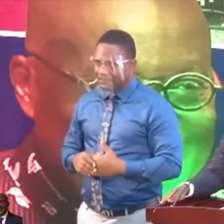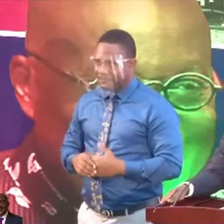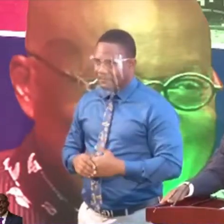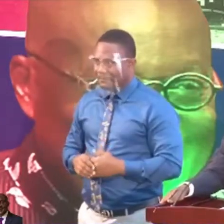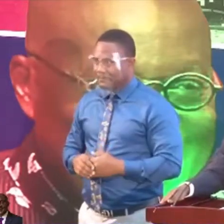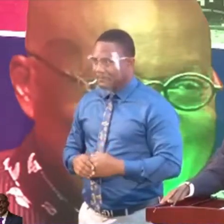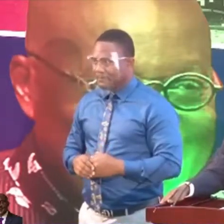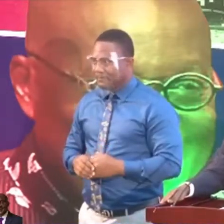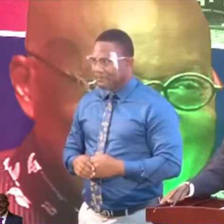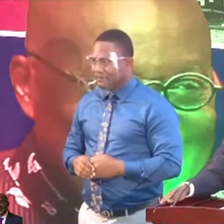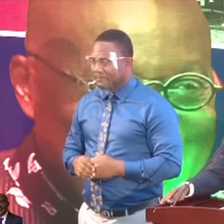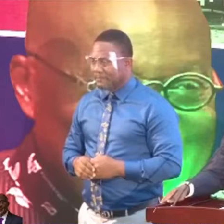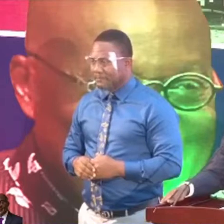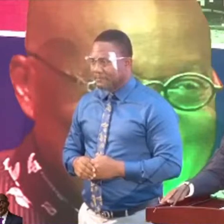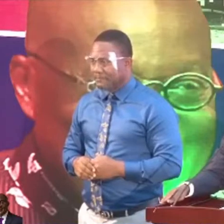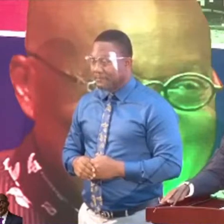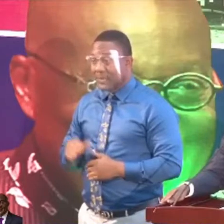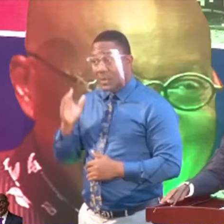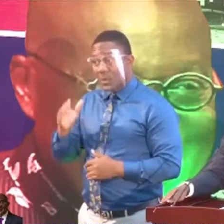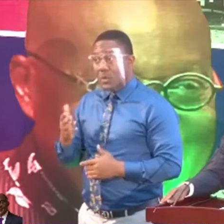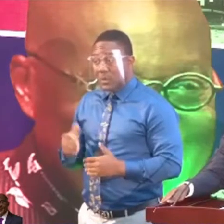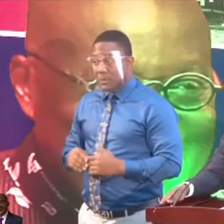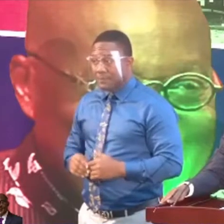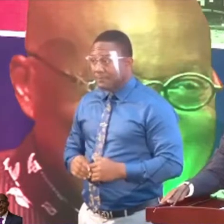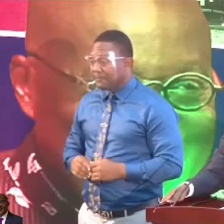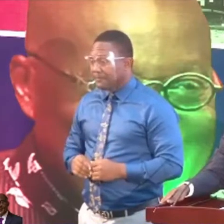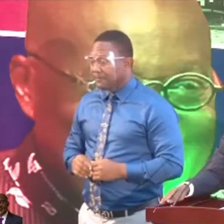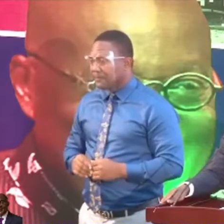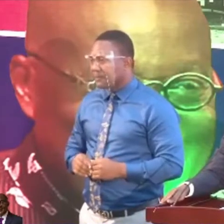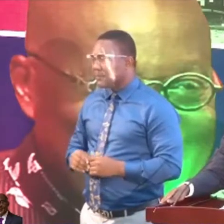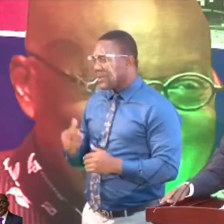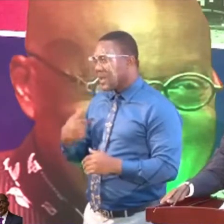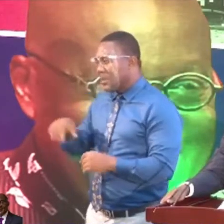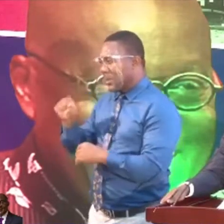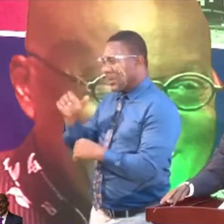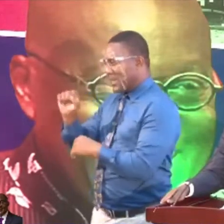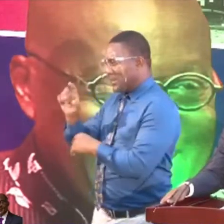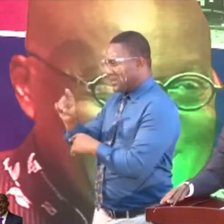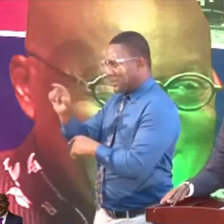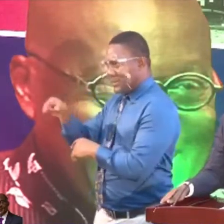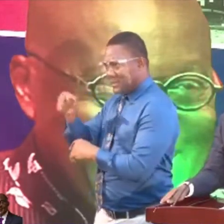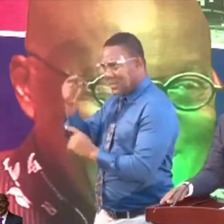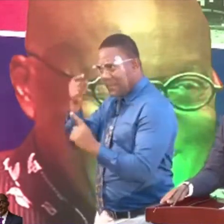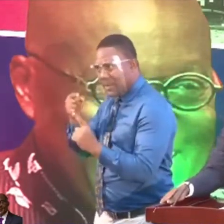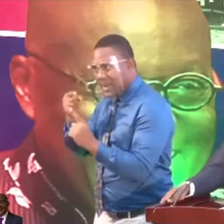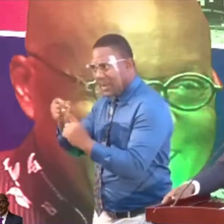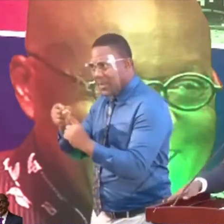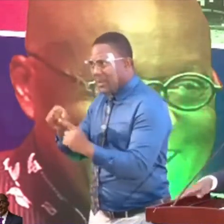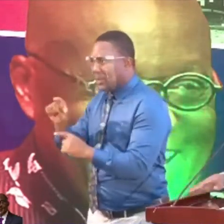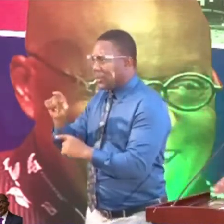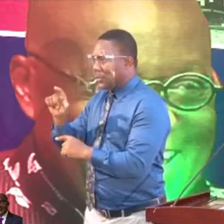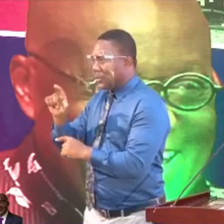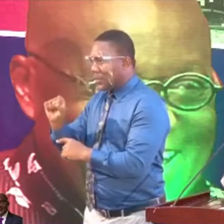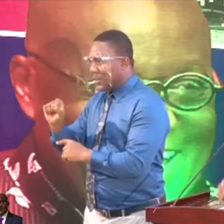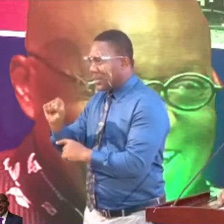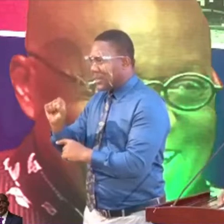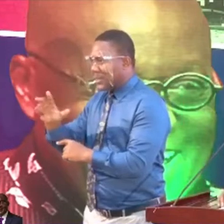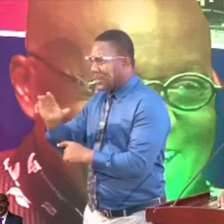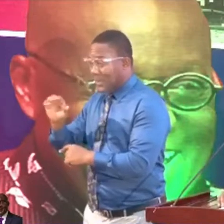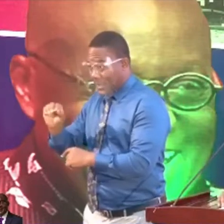us in pole position to meeting our SDG target for water by 2030. And